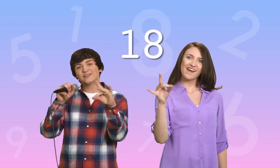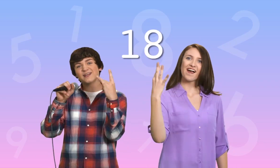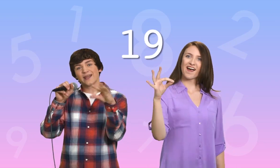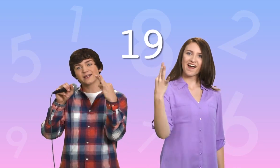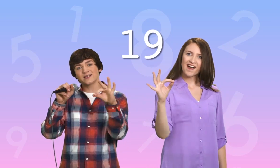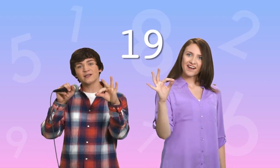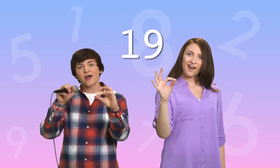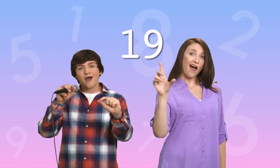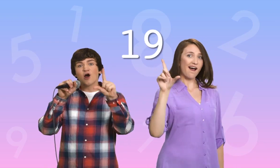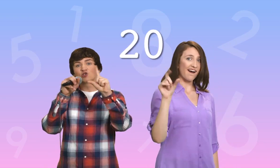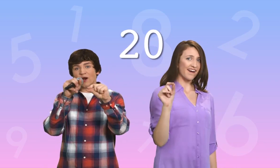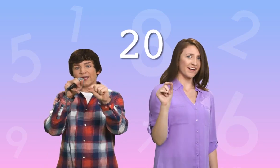18, 19, 20.